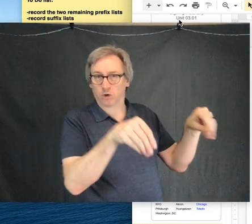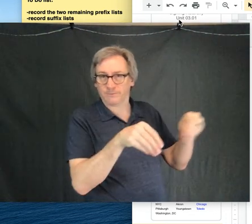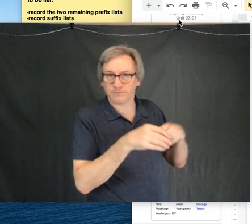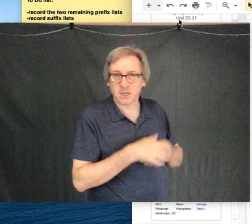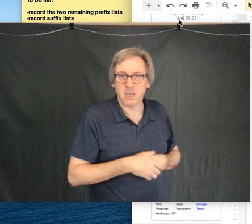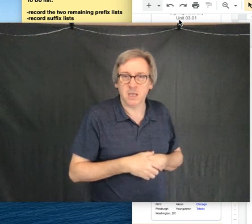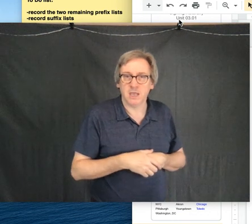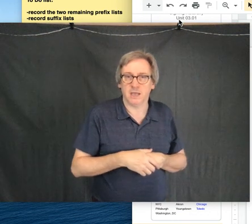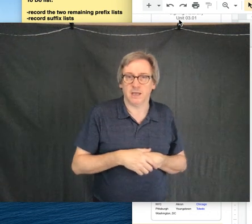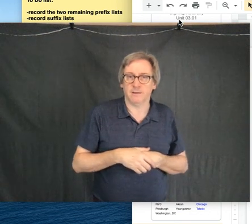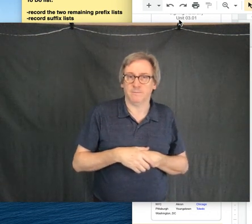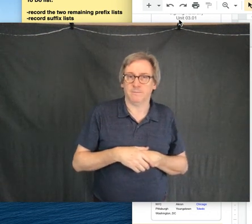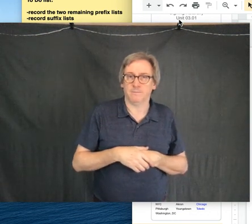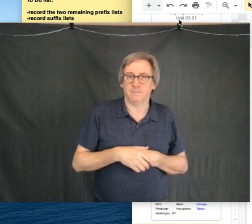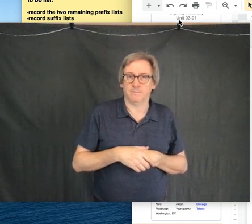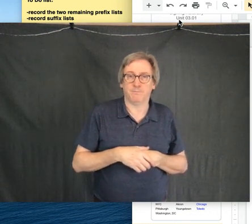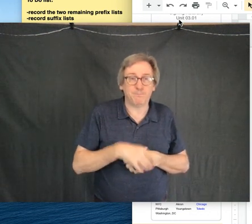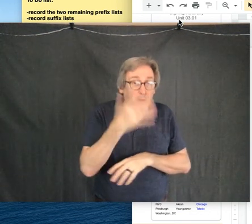for store.